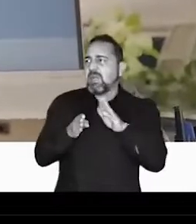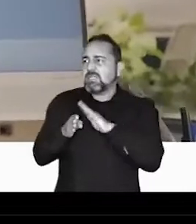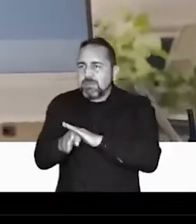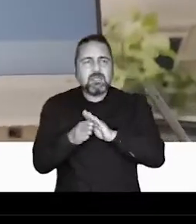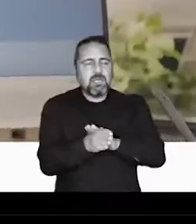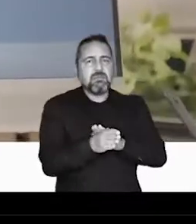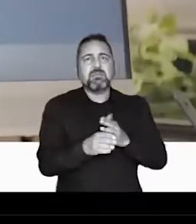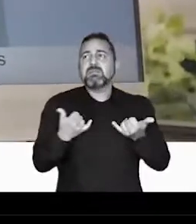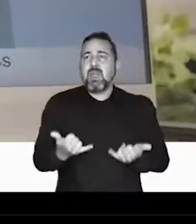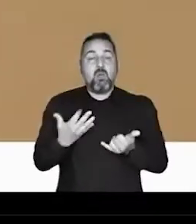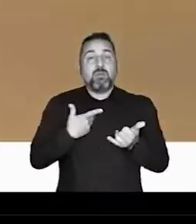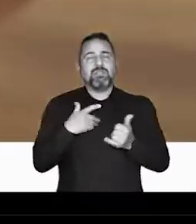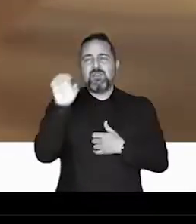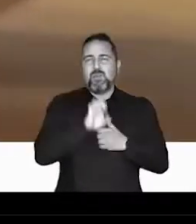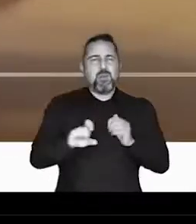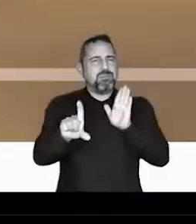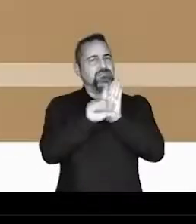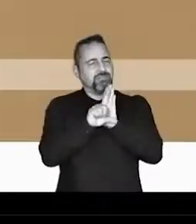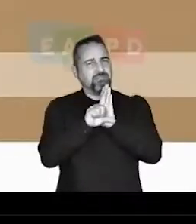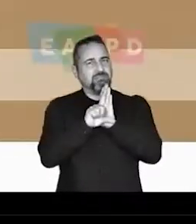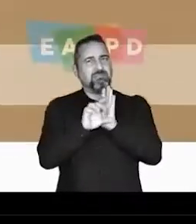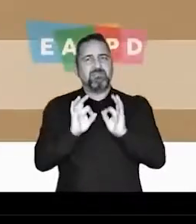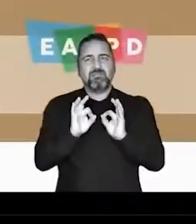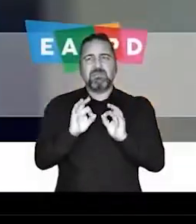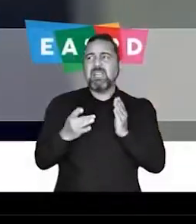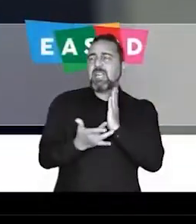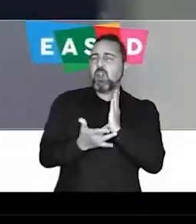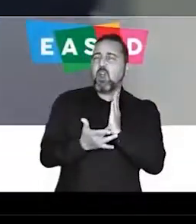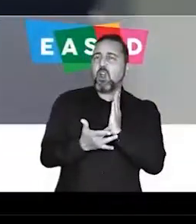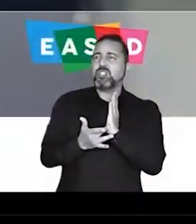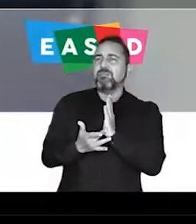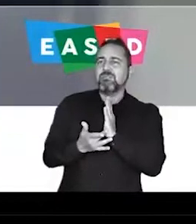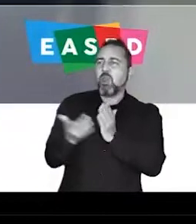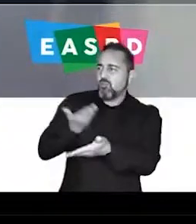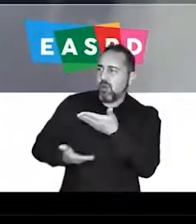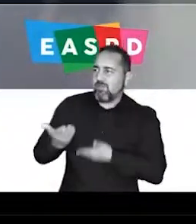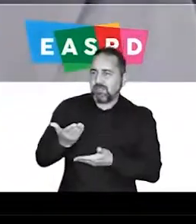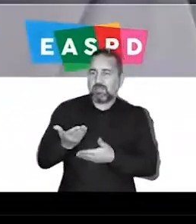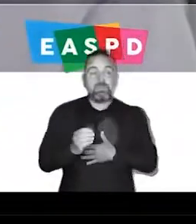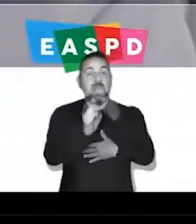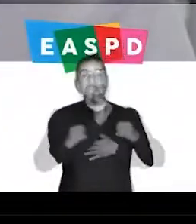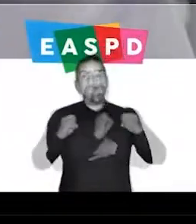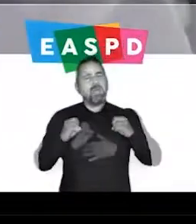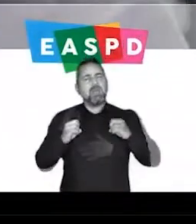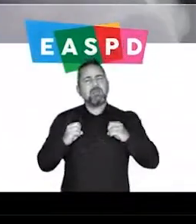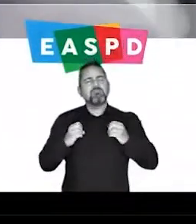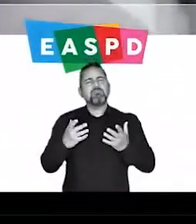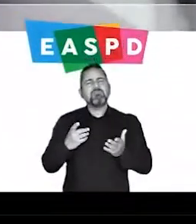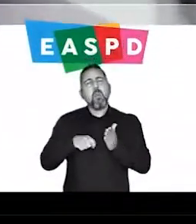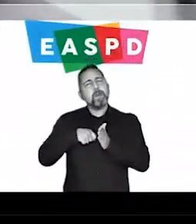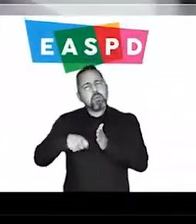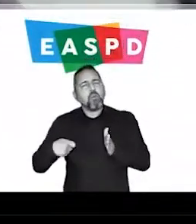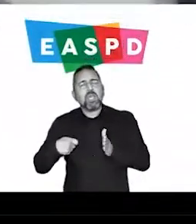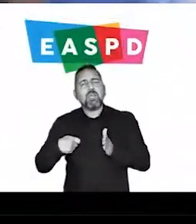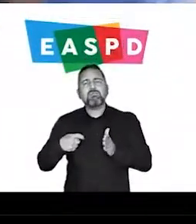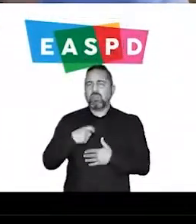of accessibility standards within European legislation, while working alongside the technology sector. ACCESSIBILITECH is a